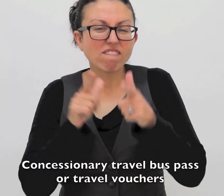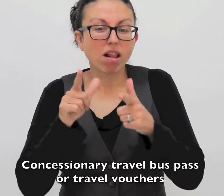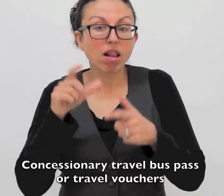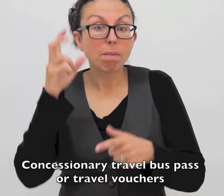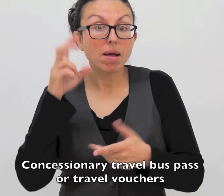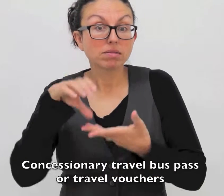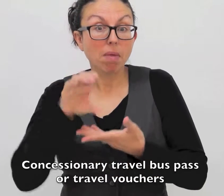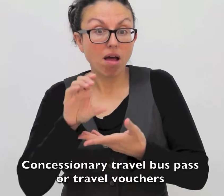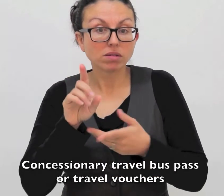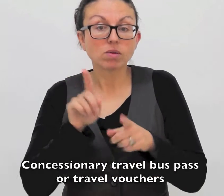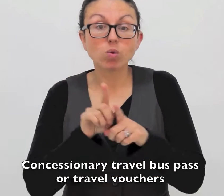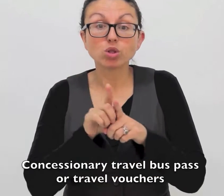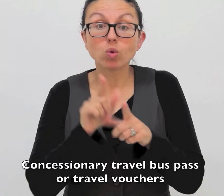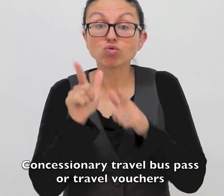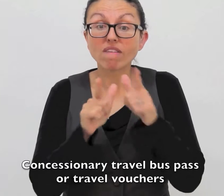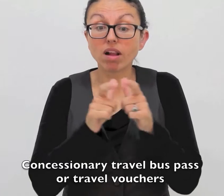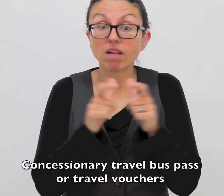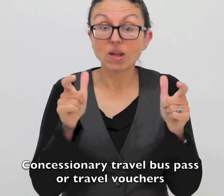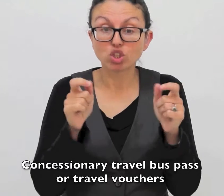Concessionary travel bus pass or travel vouchers.